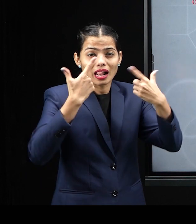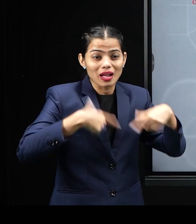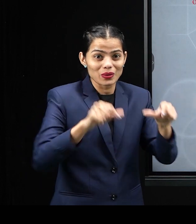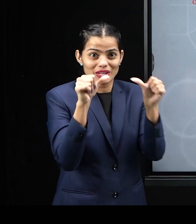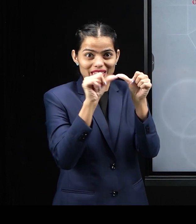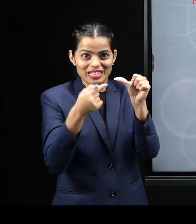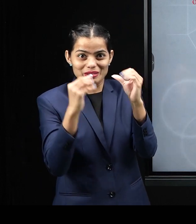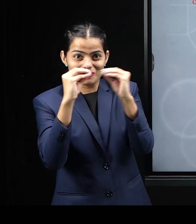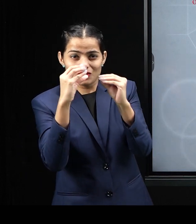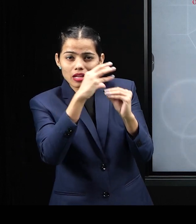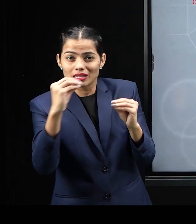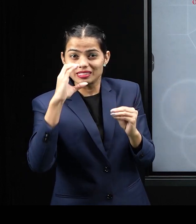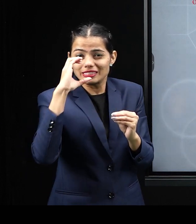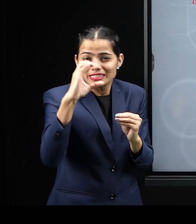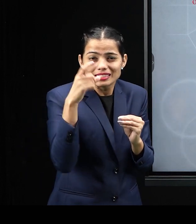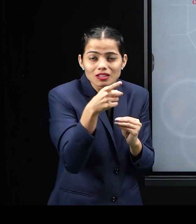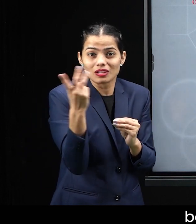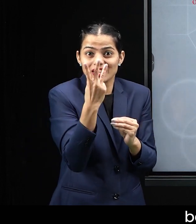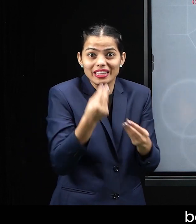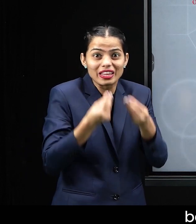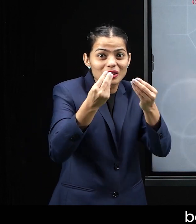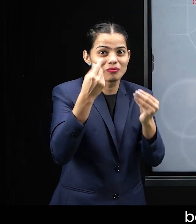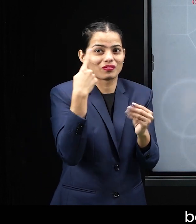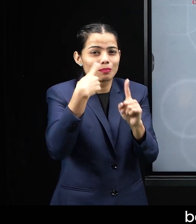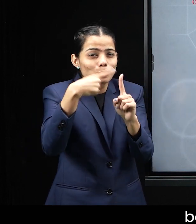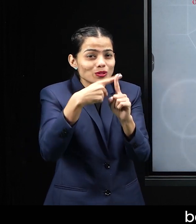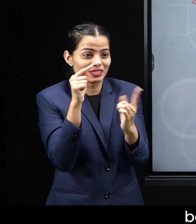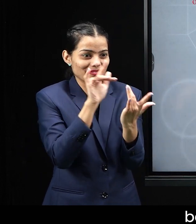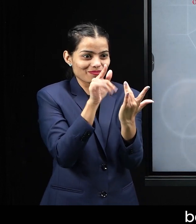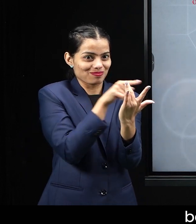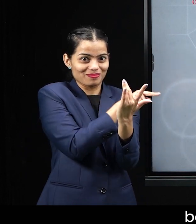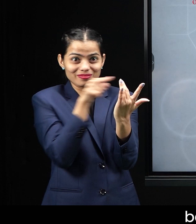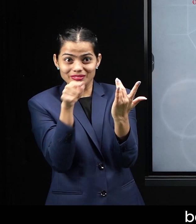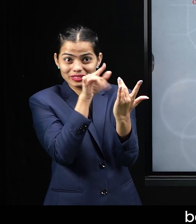Let A, B and C be the given positive integers.